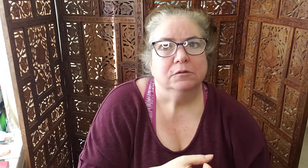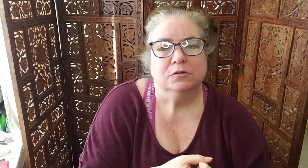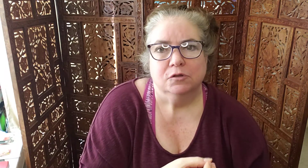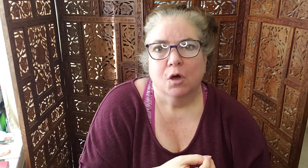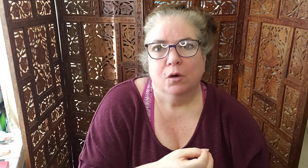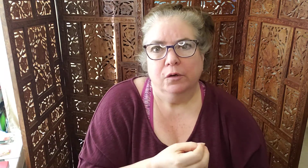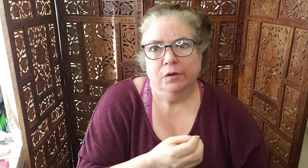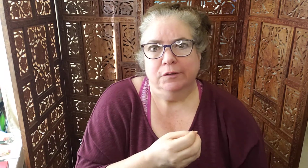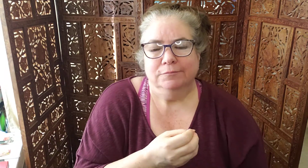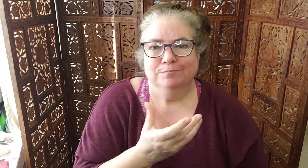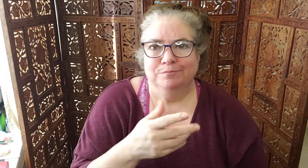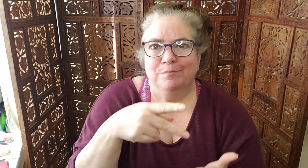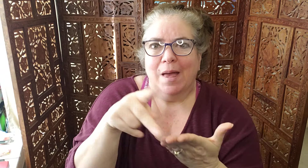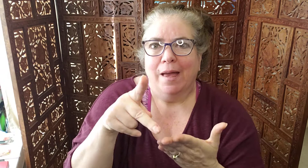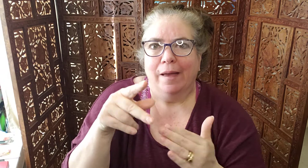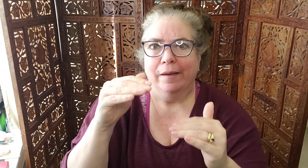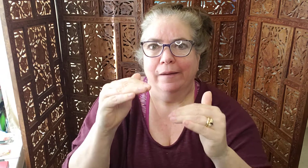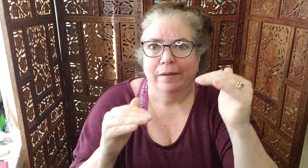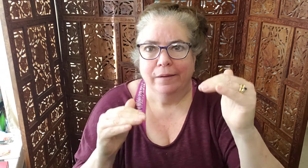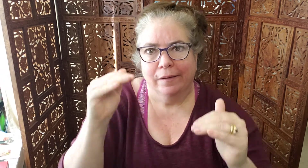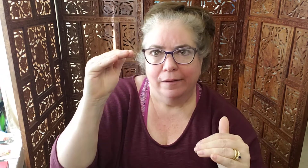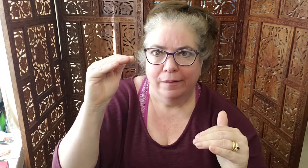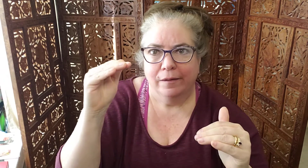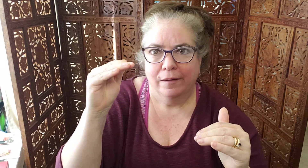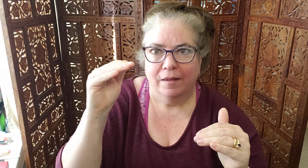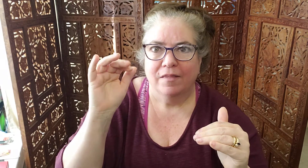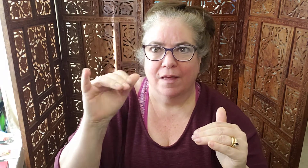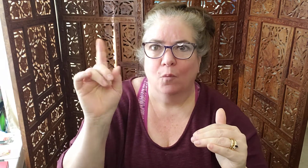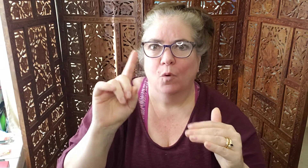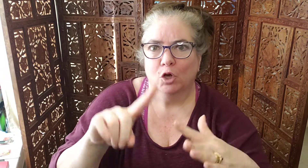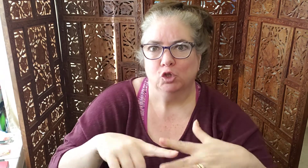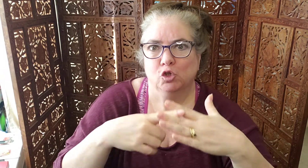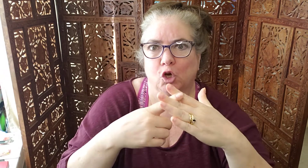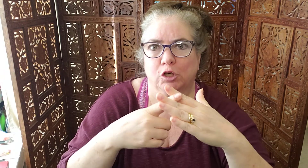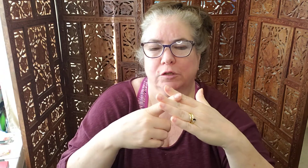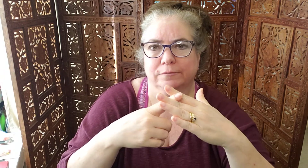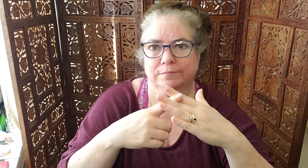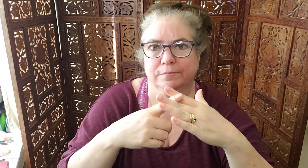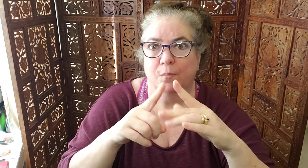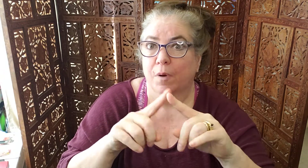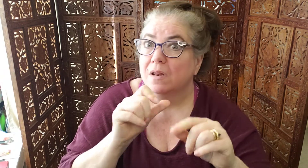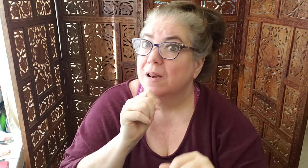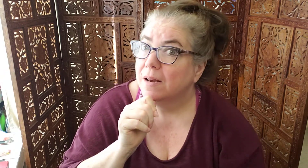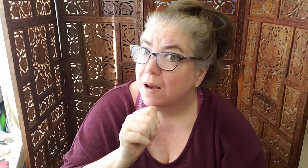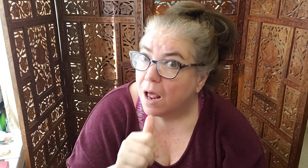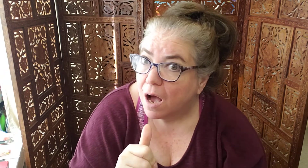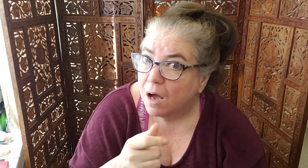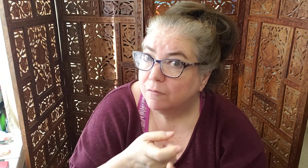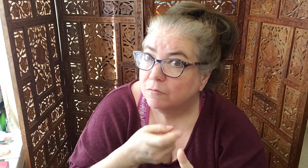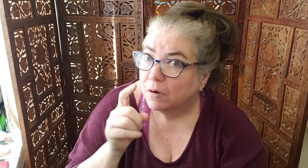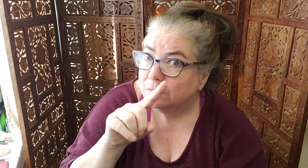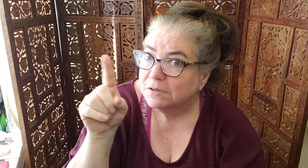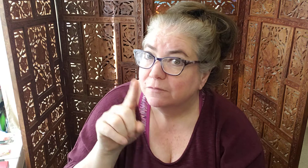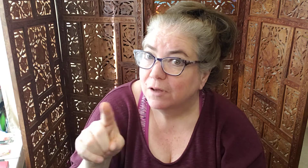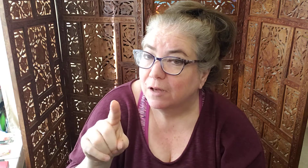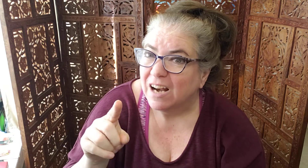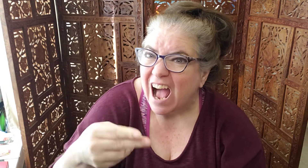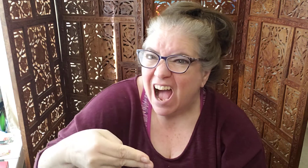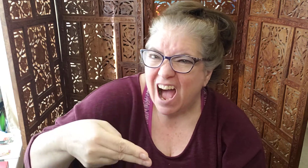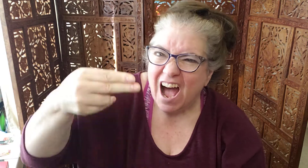inequality of equal pay. Not for Ziegfeld, though. Some of the highest paid people in his shows were